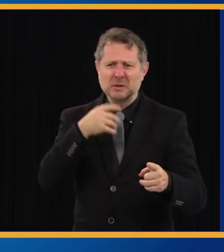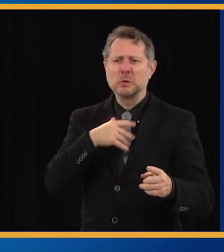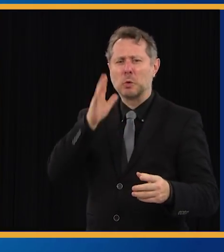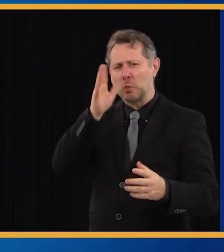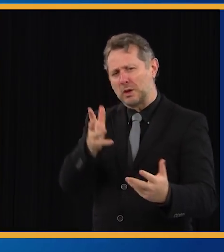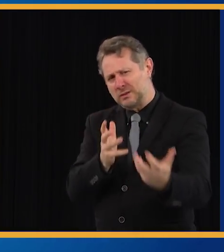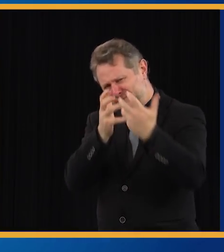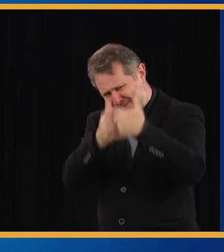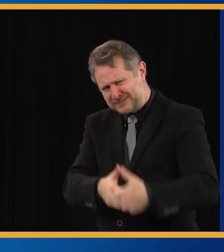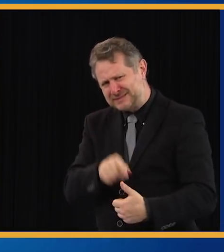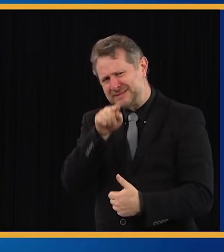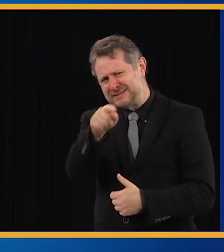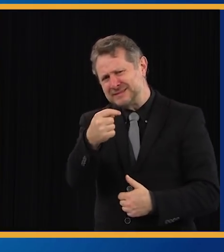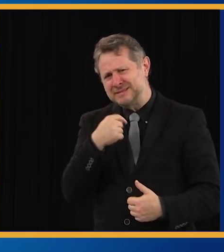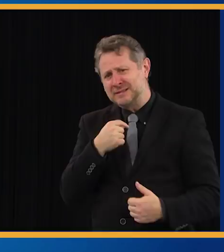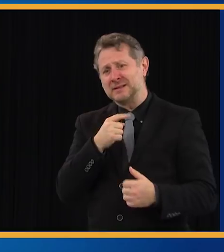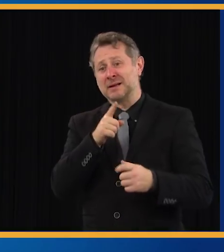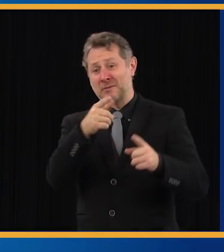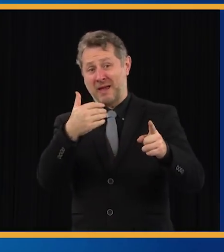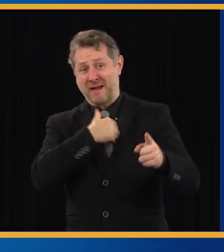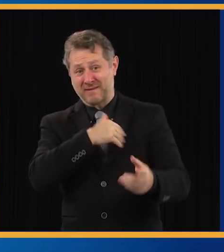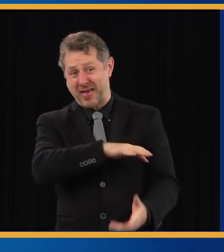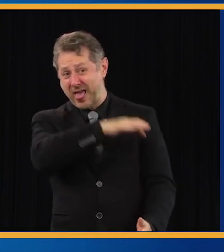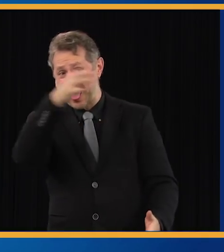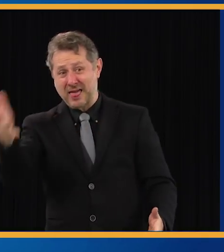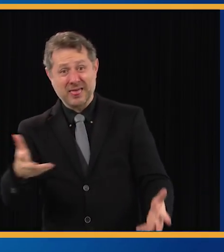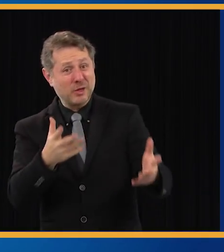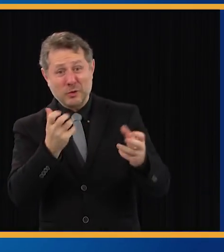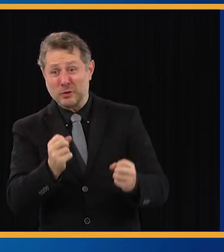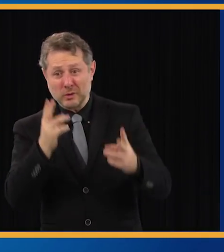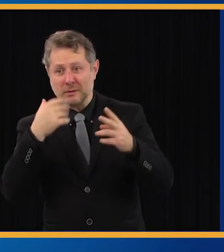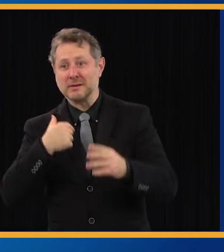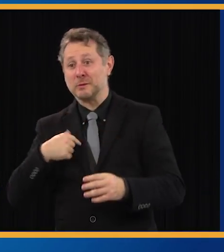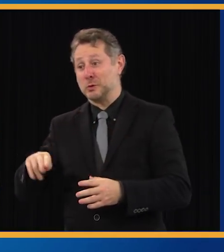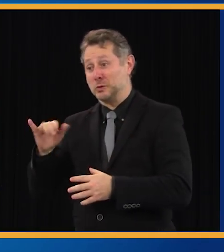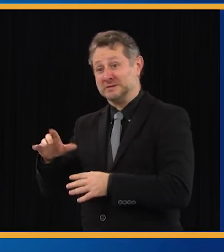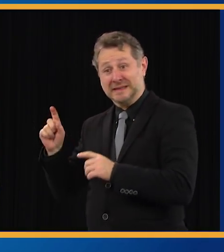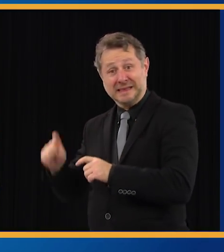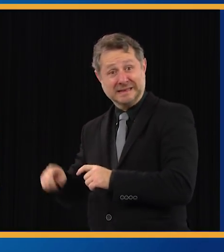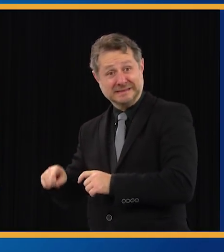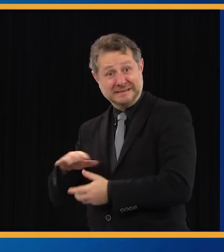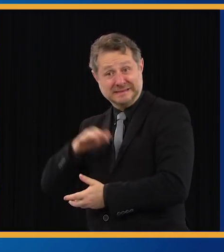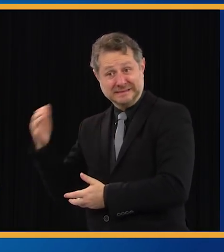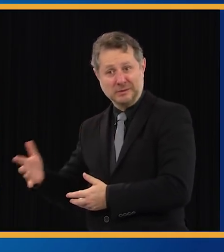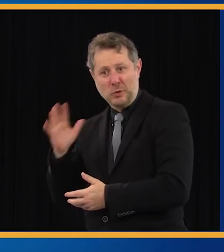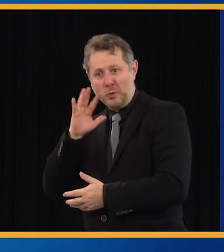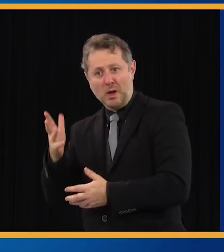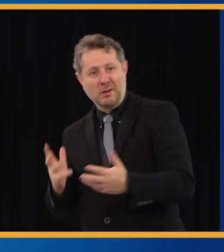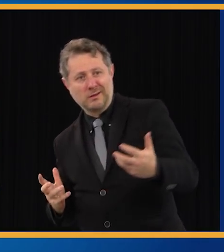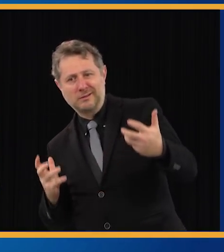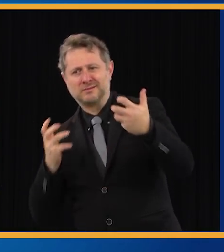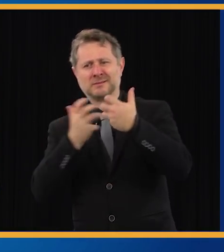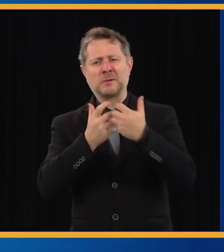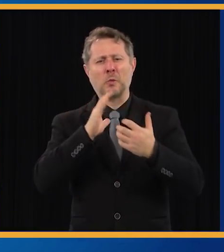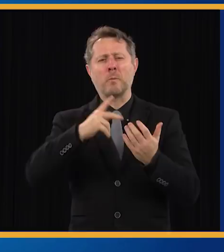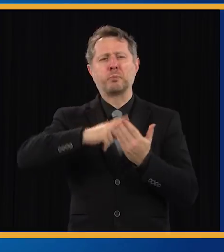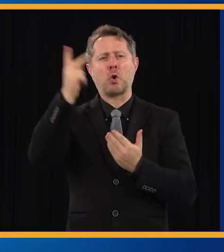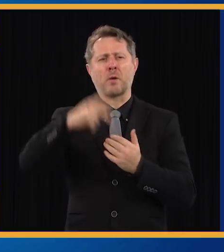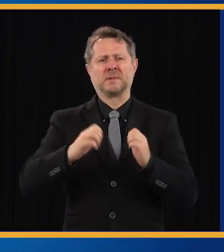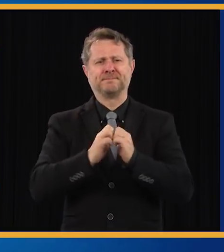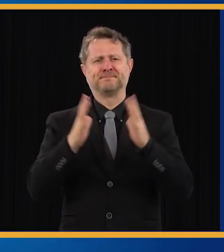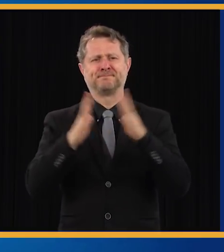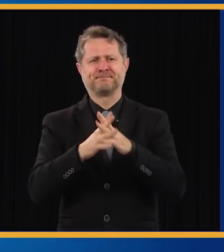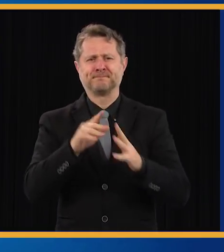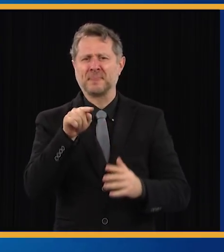between product upstate and need downstate. And we're going to launch a special initiative to do that. We're